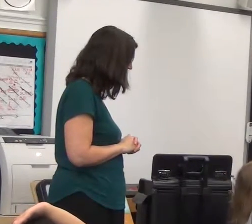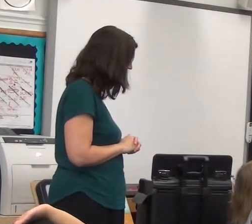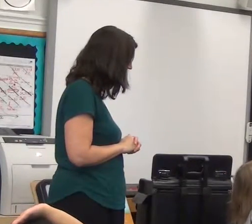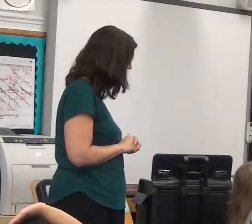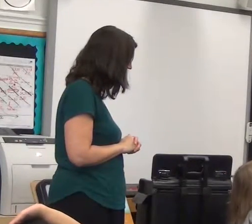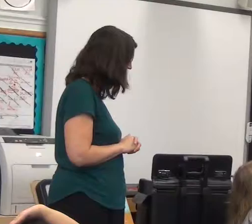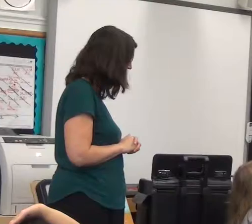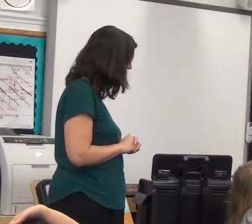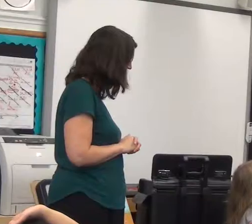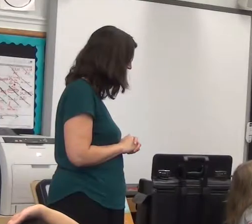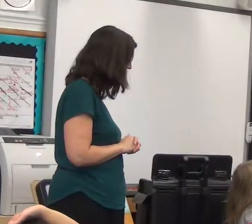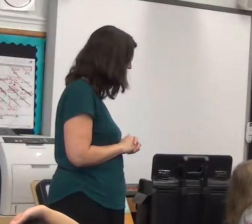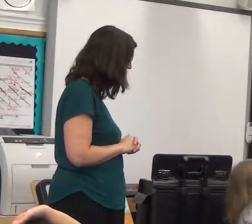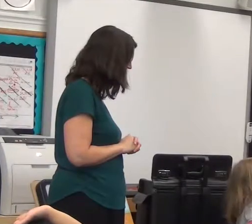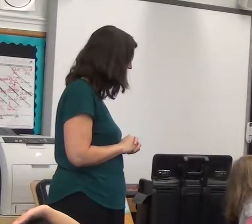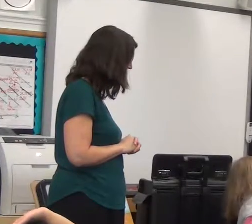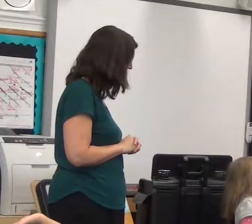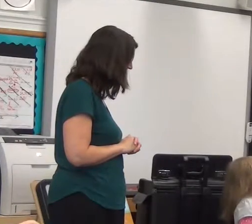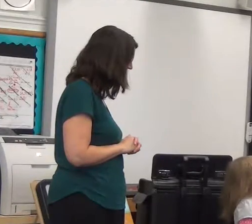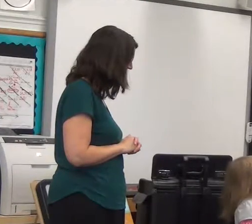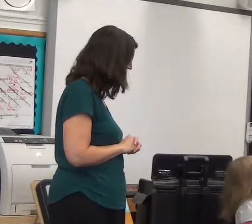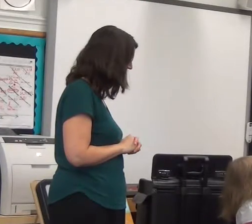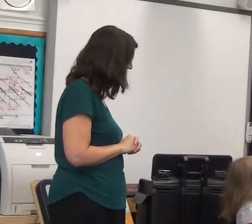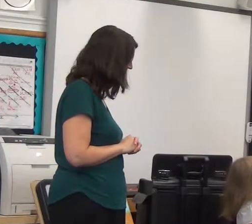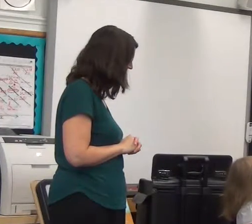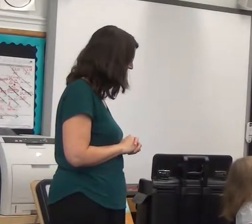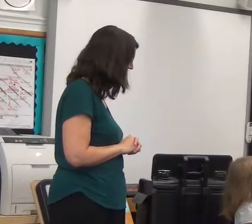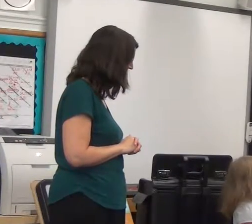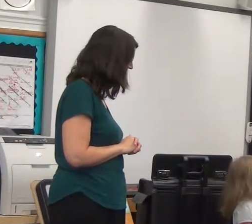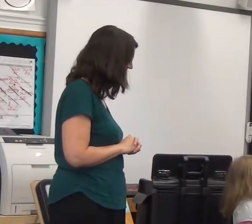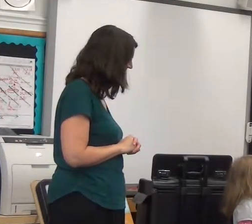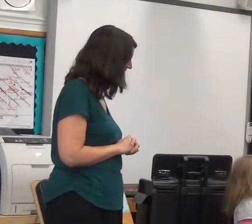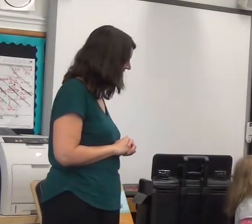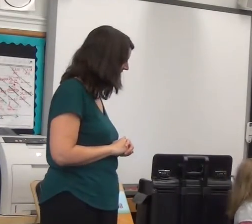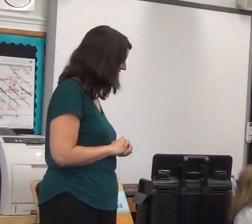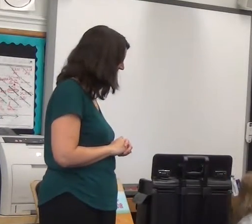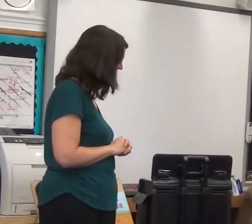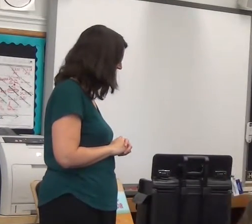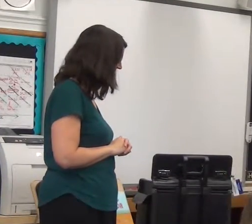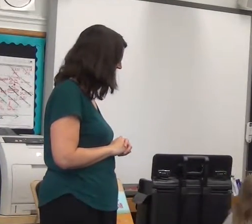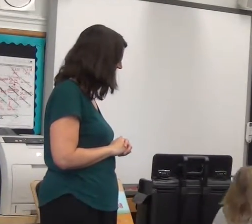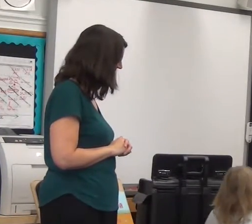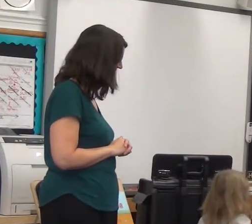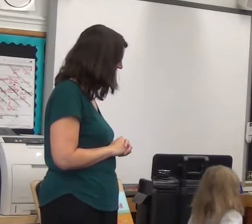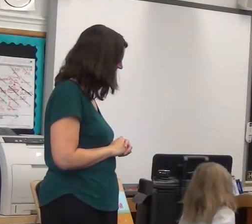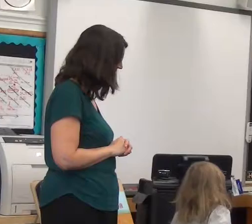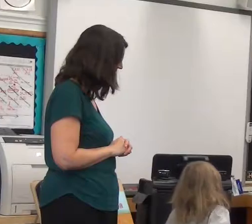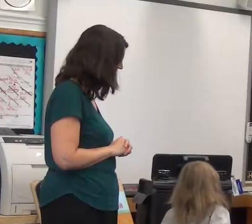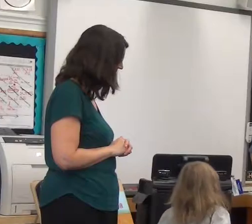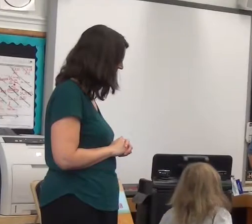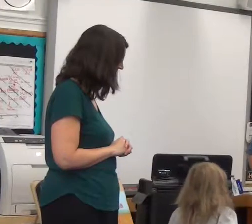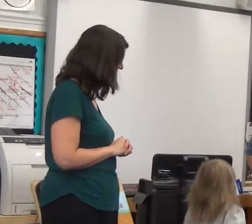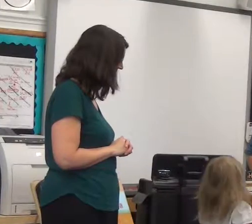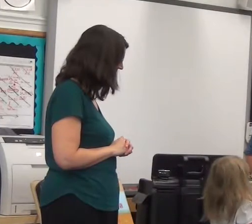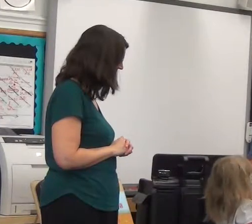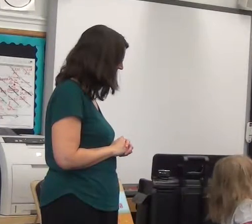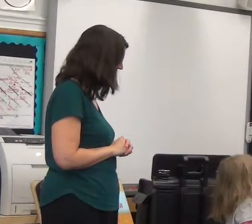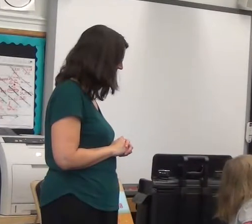there? Is it there? I don't feel it. There it is. It really goes inside the cup. Watch